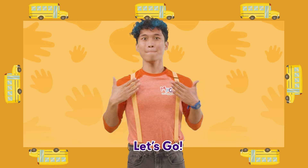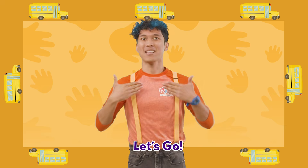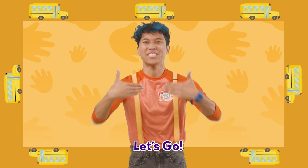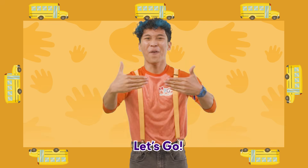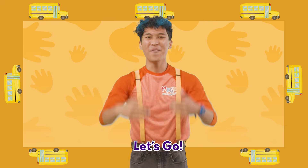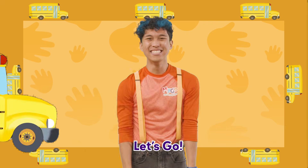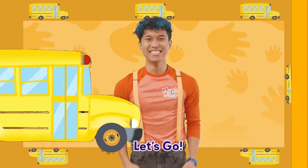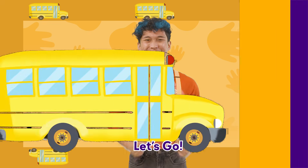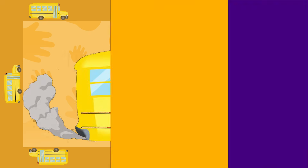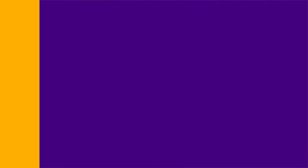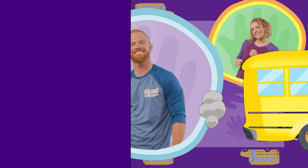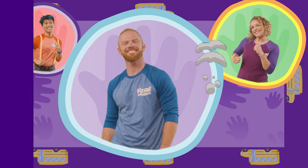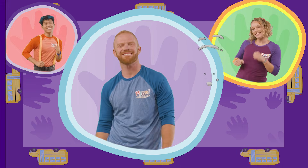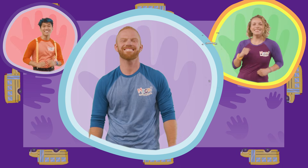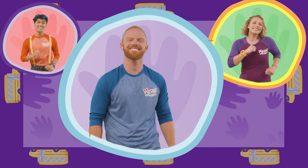Let's go!